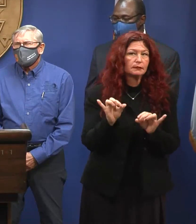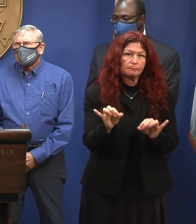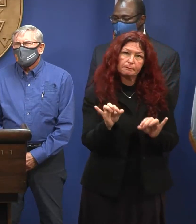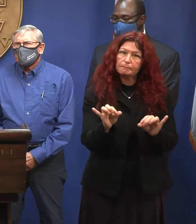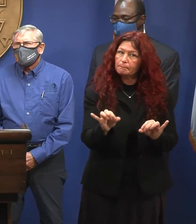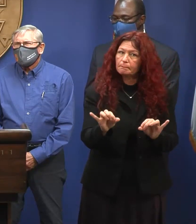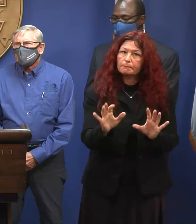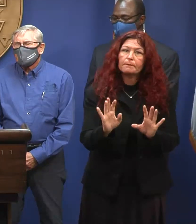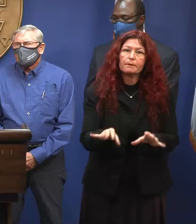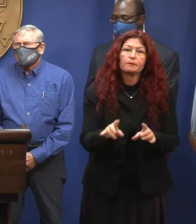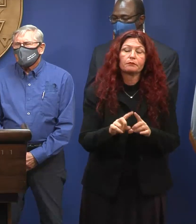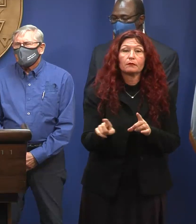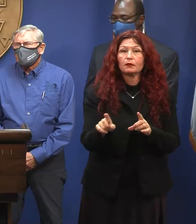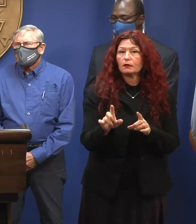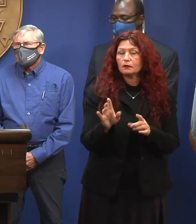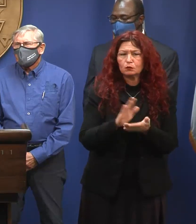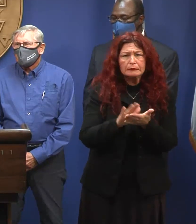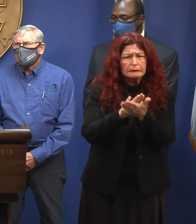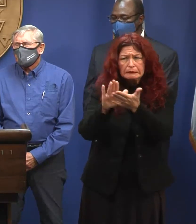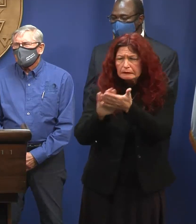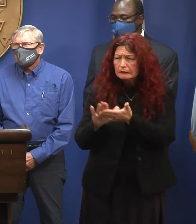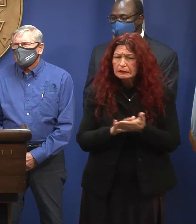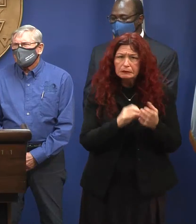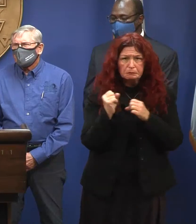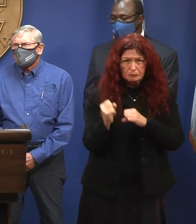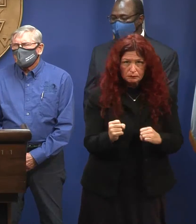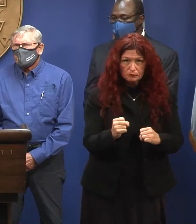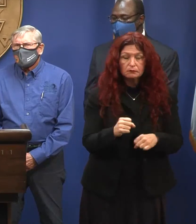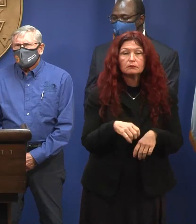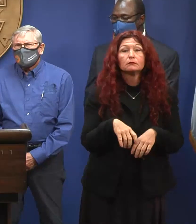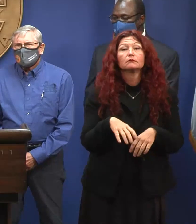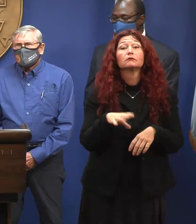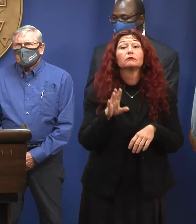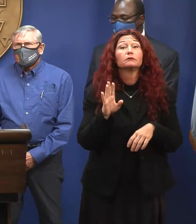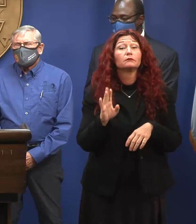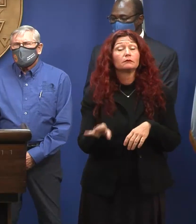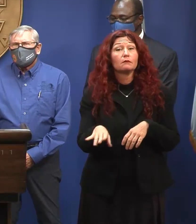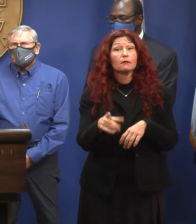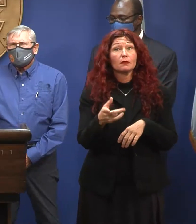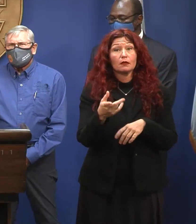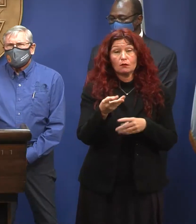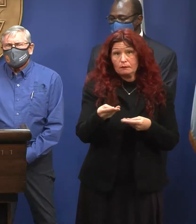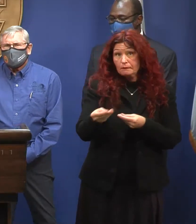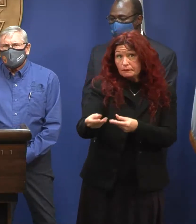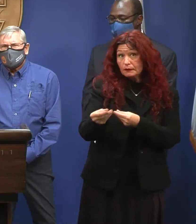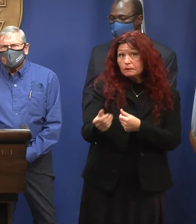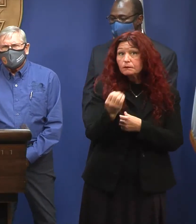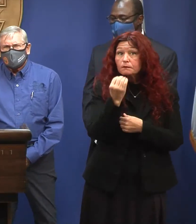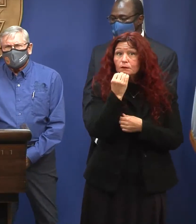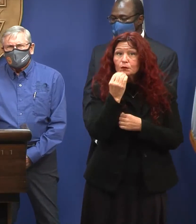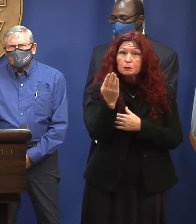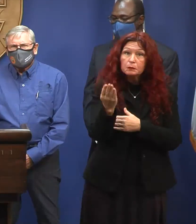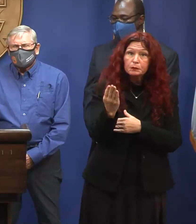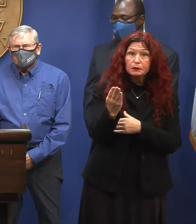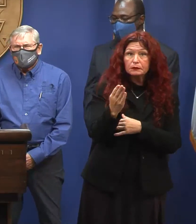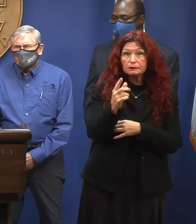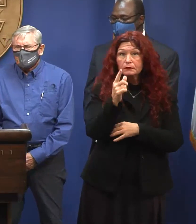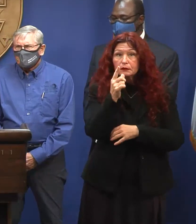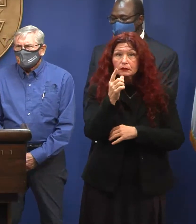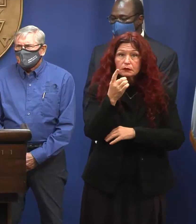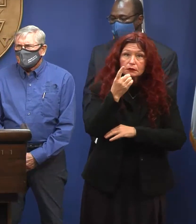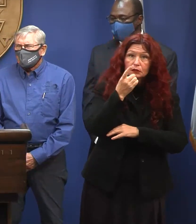the facilities are fully sanitized. Also, meal times will be staggered to assure social distancing during